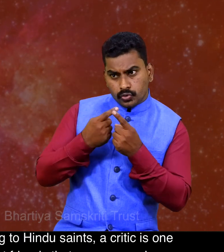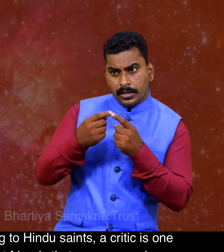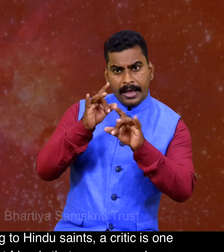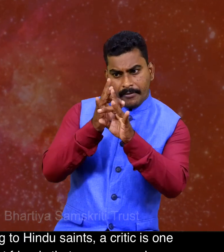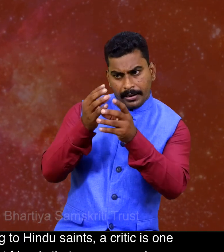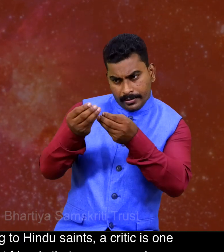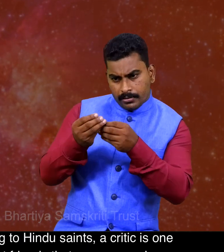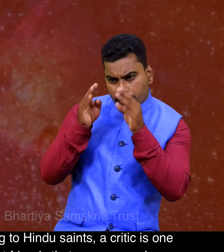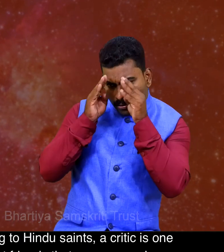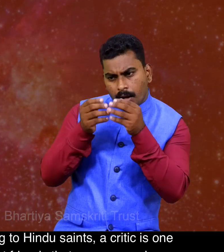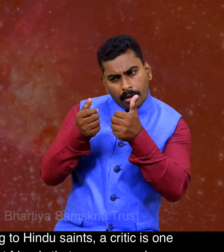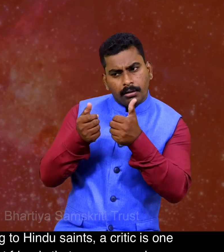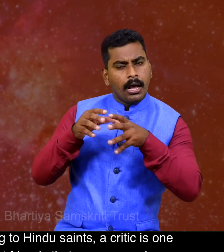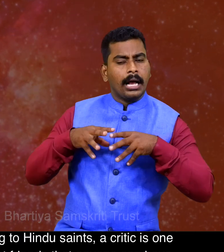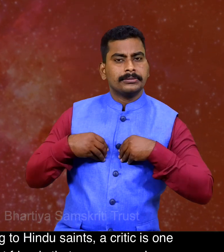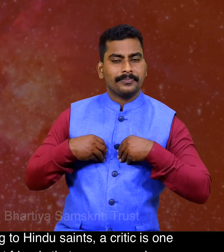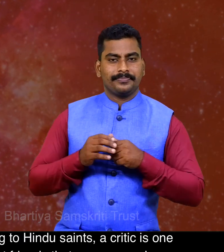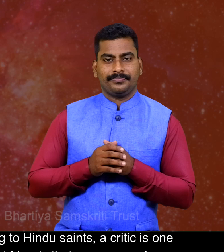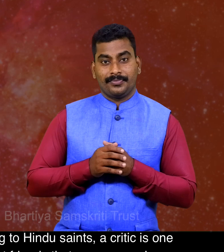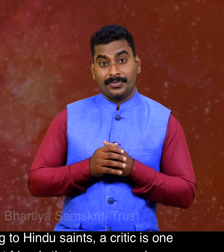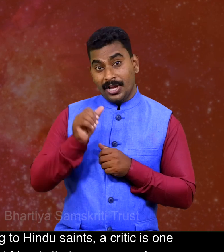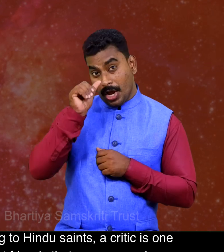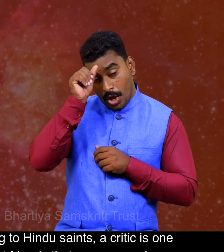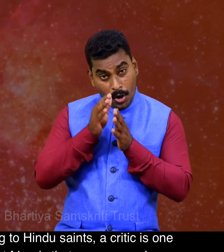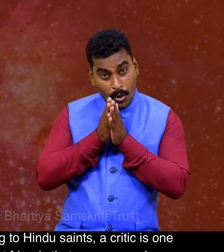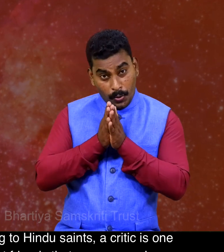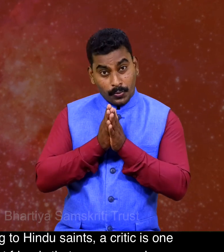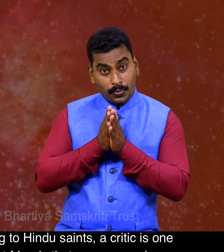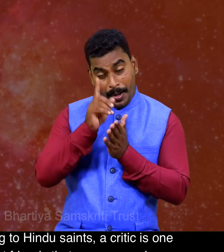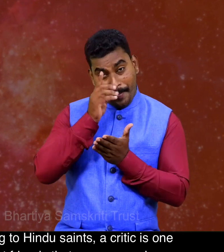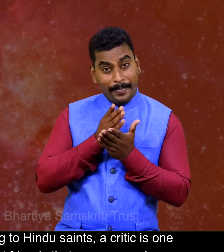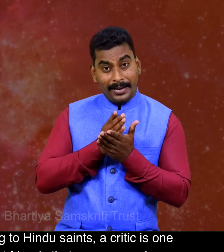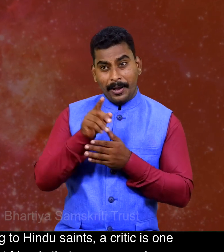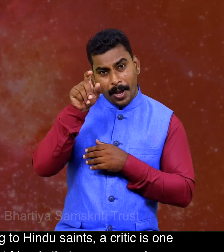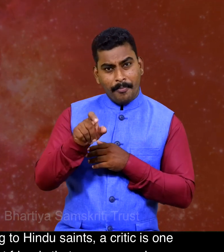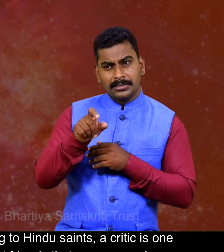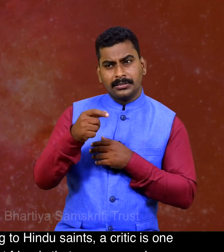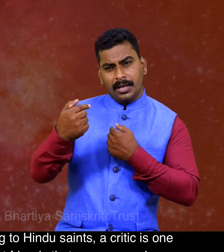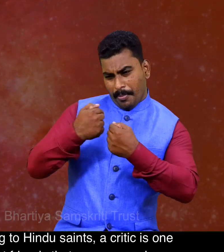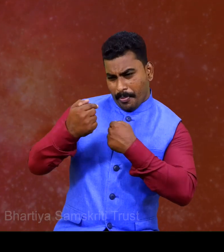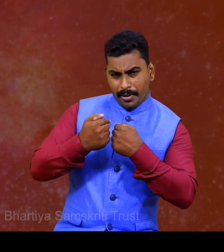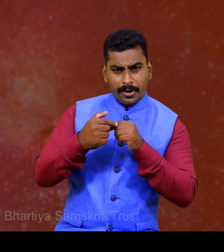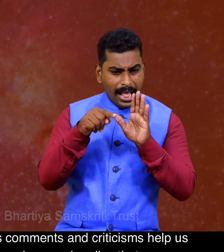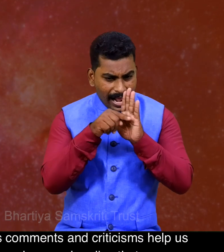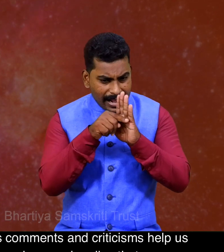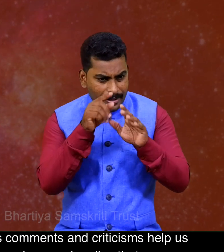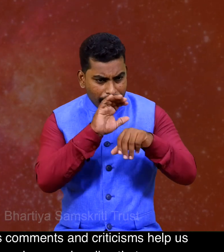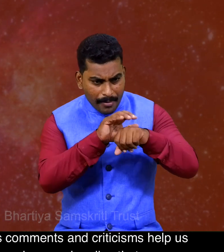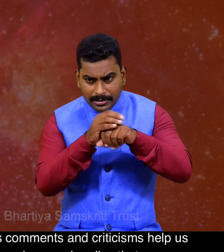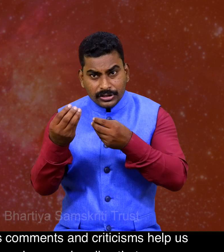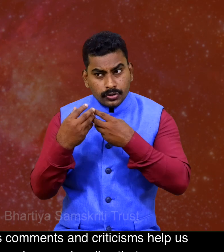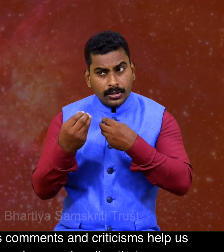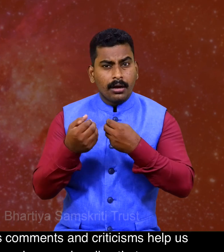According to Hindu saints, a critic is one of the best friends that anyone can have,